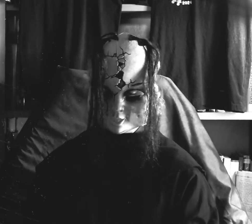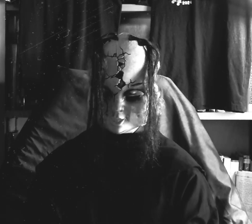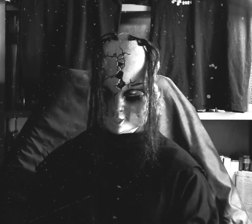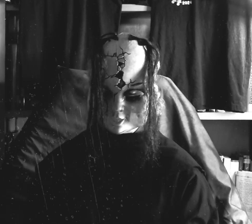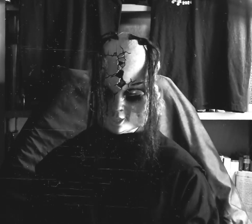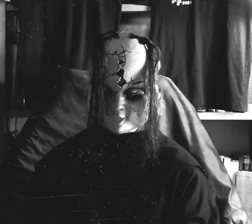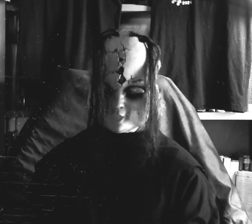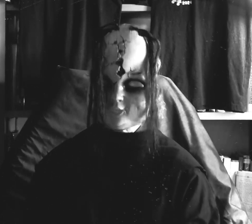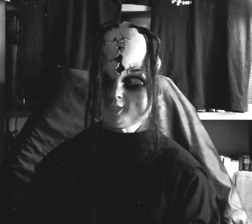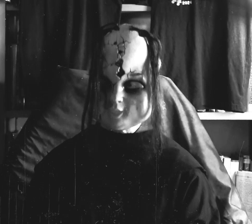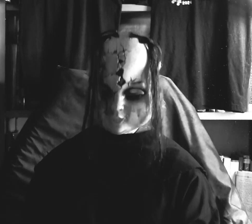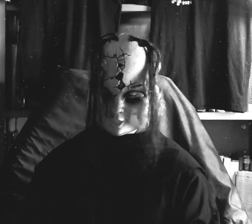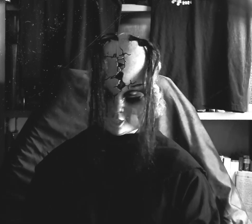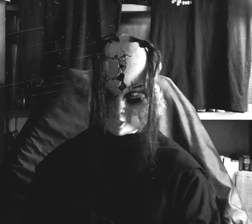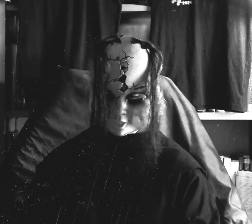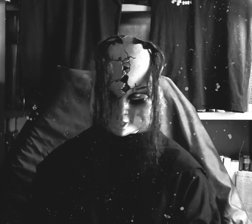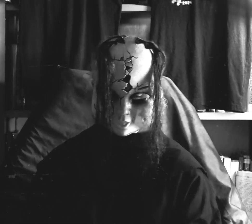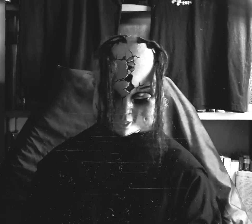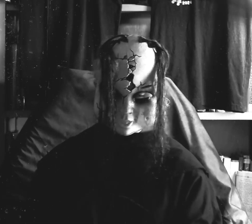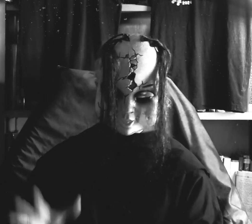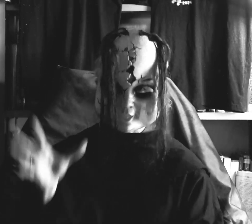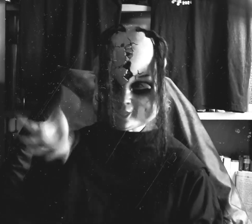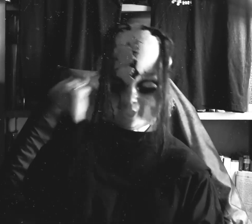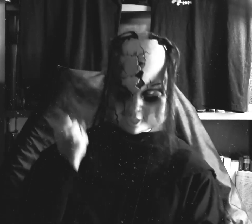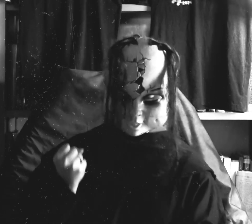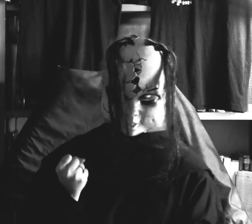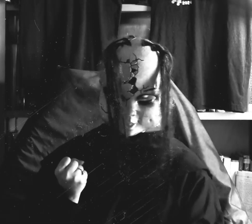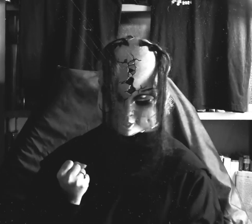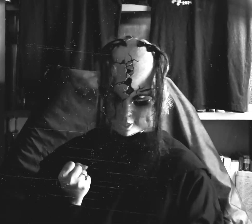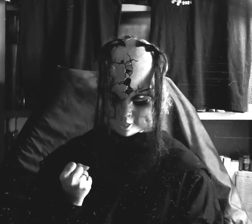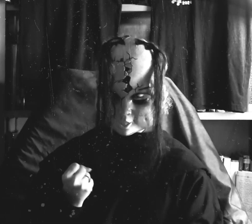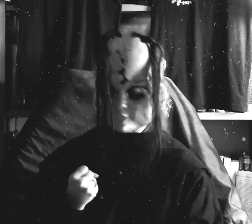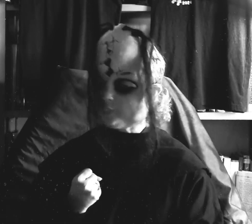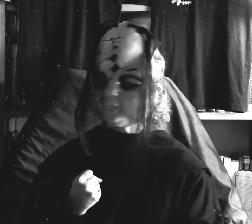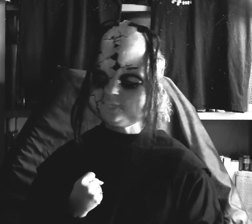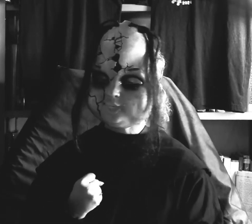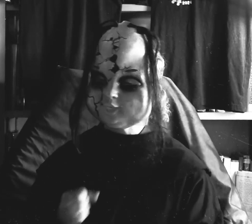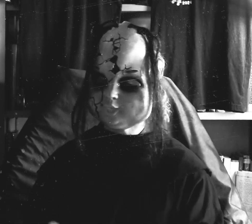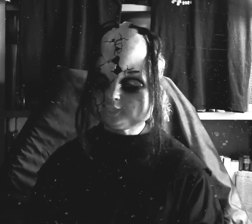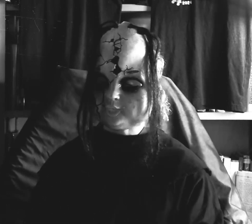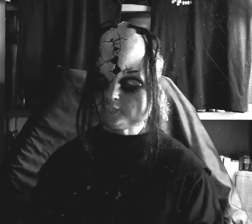for La Llorona might snatch them and never return them.